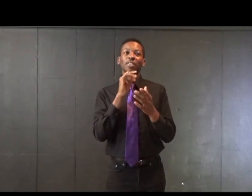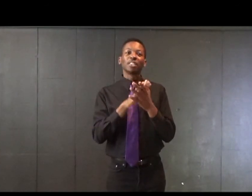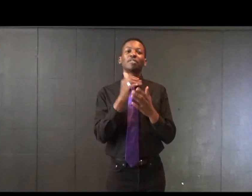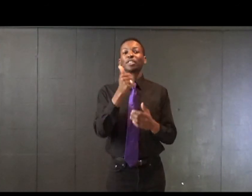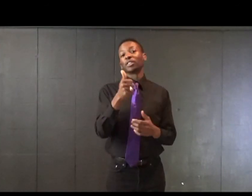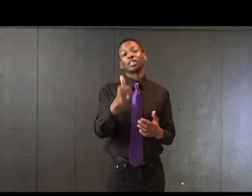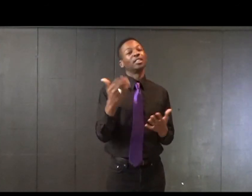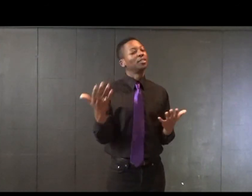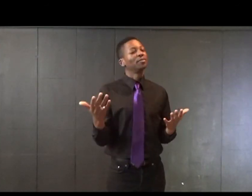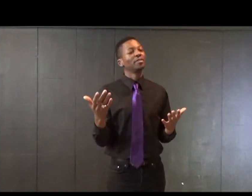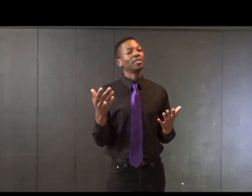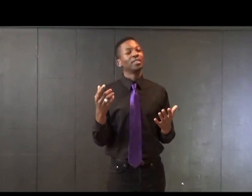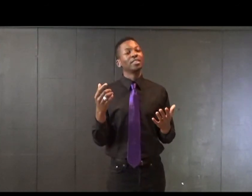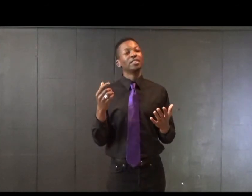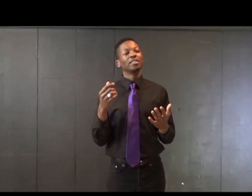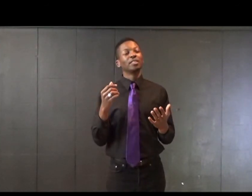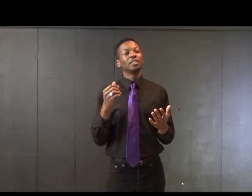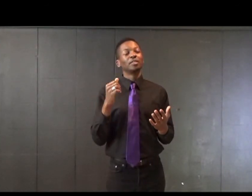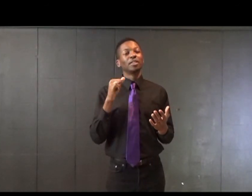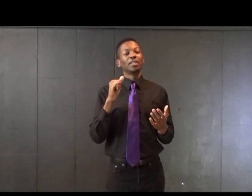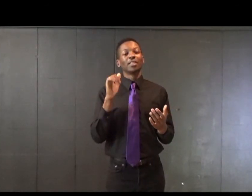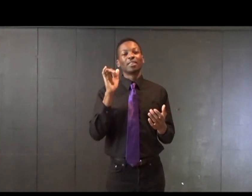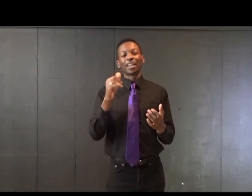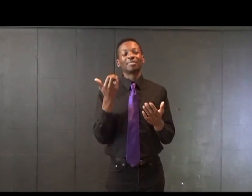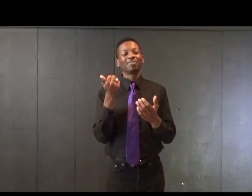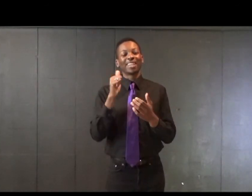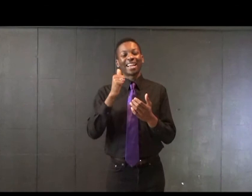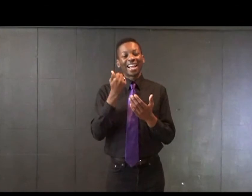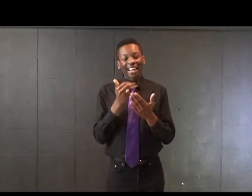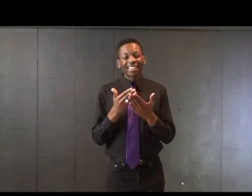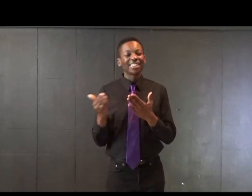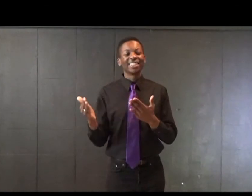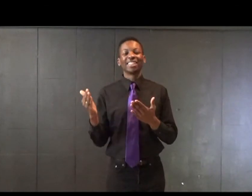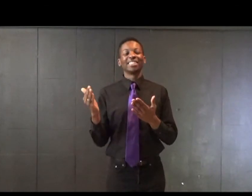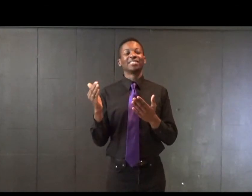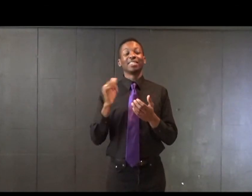Believe in yourself. You know, you just need to believe in yourself. Anything.